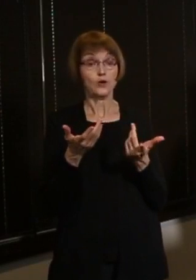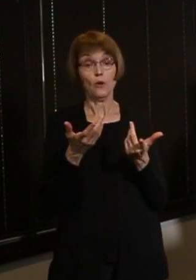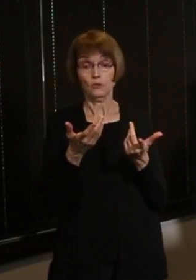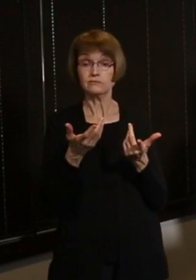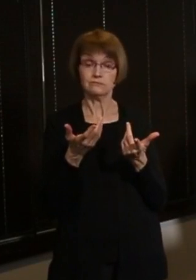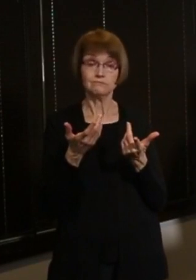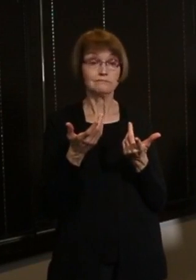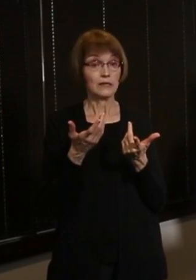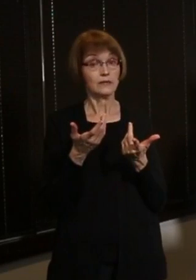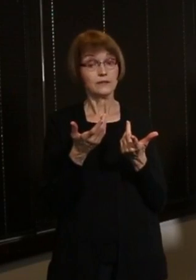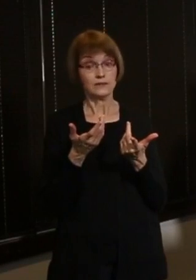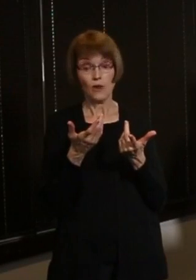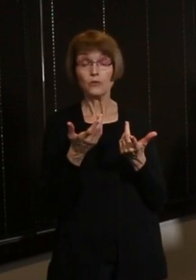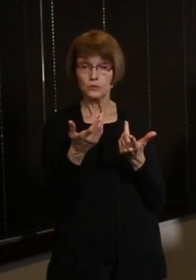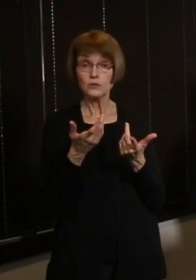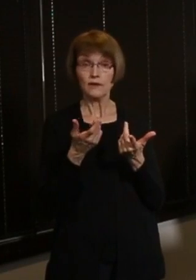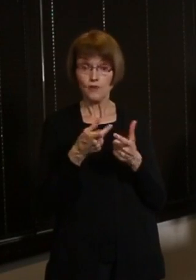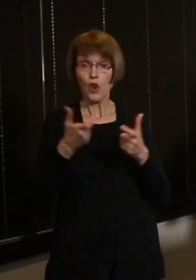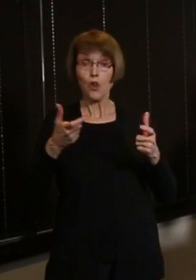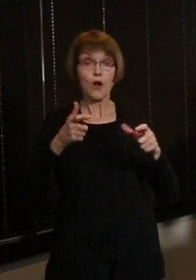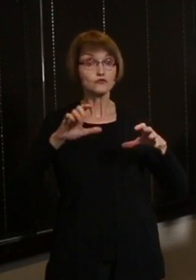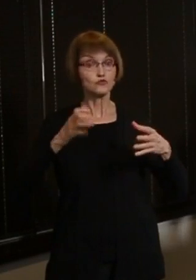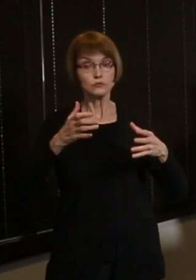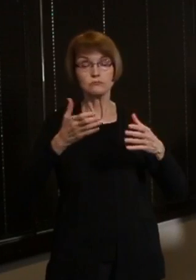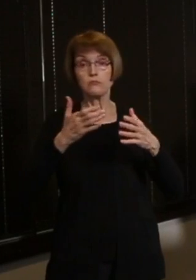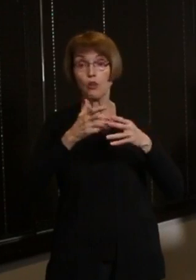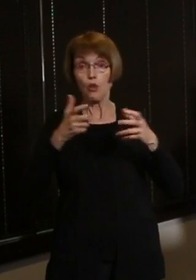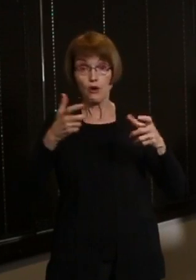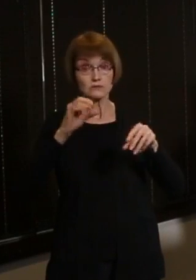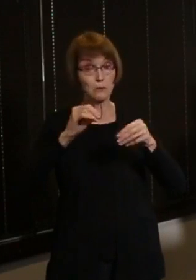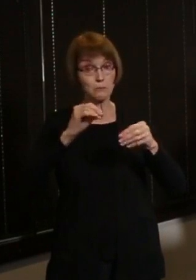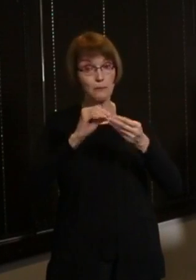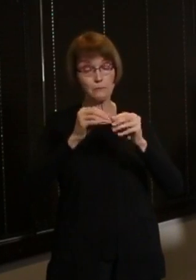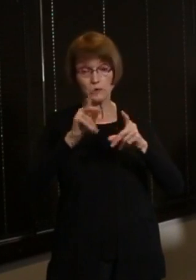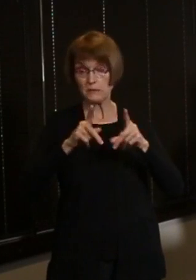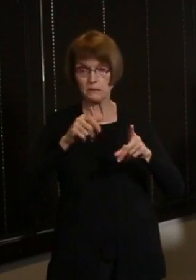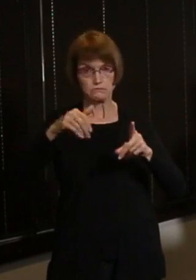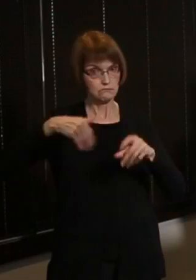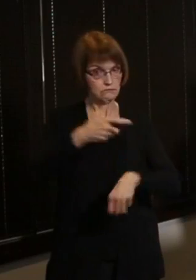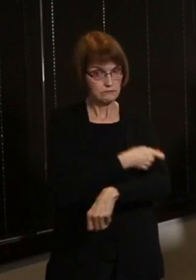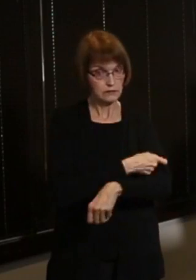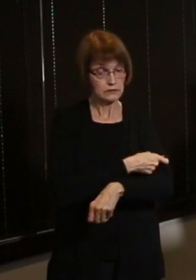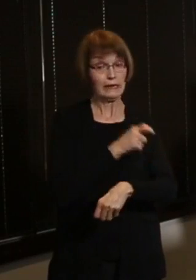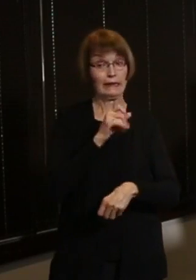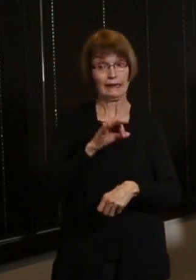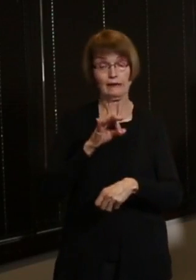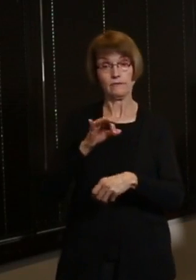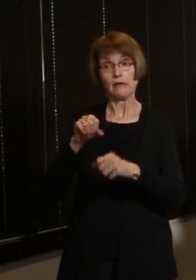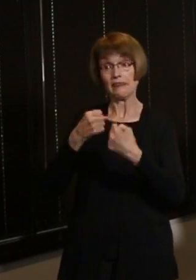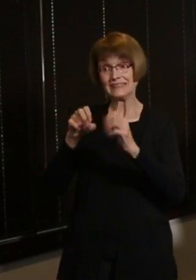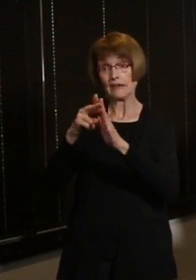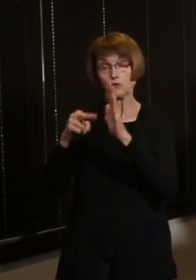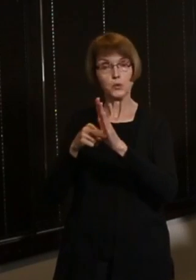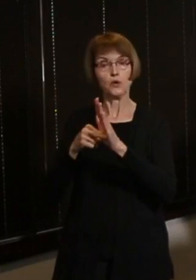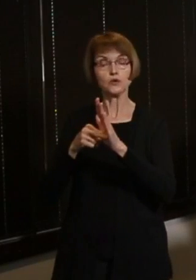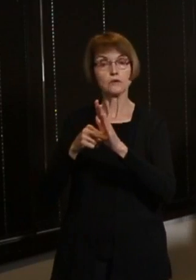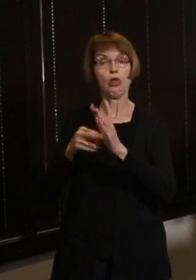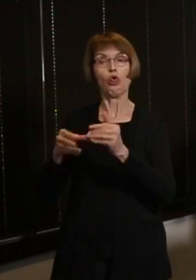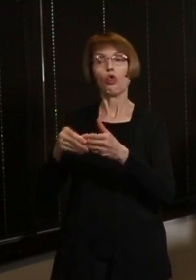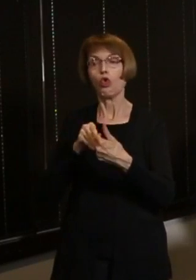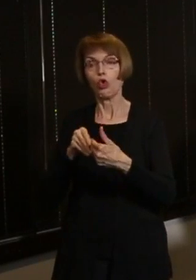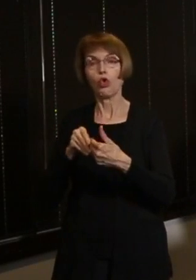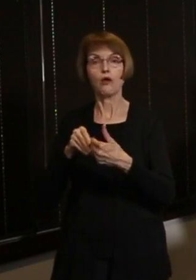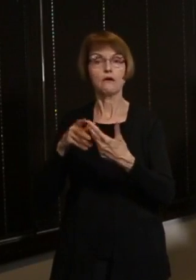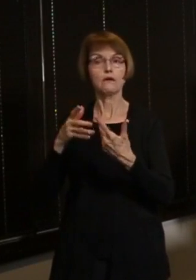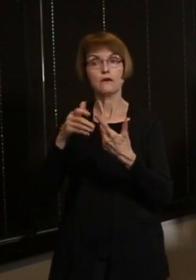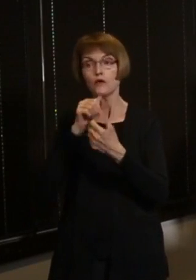of the population that is not vaccinated. And if we relax on our mitigation strategies too soon, you combine